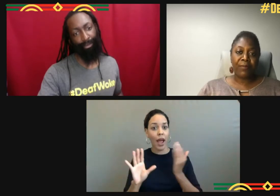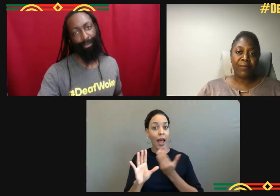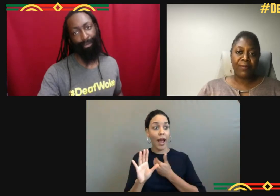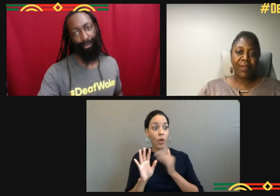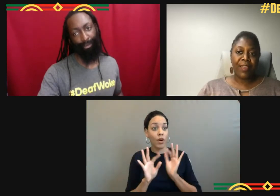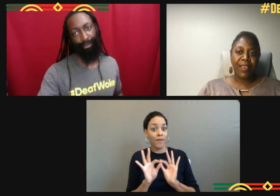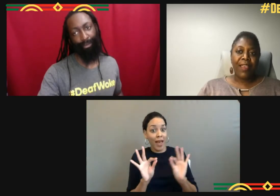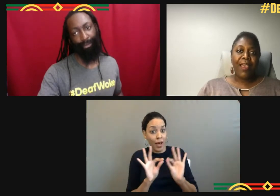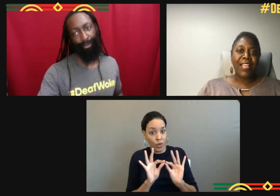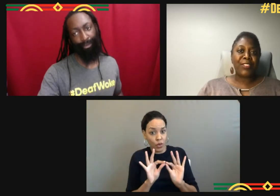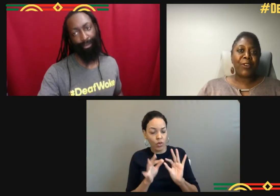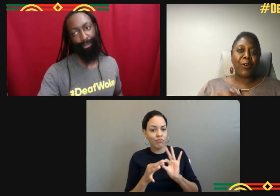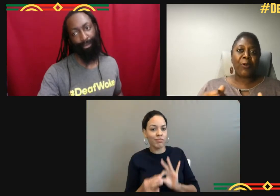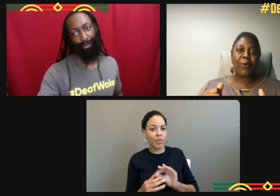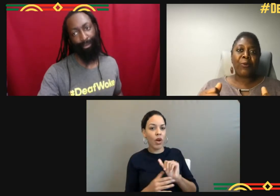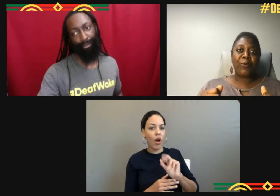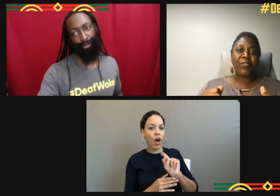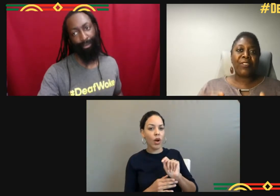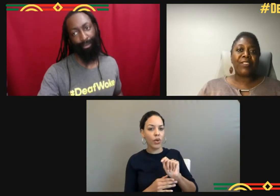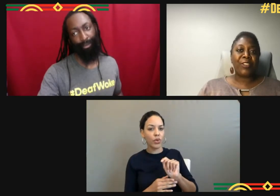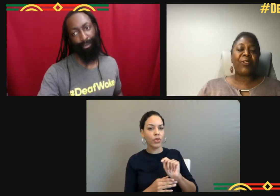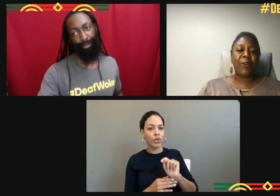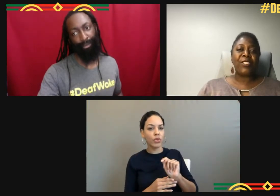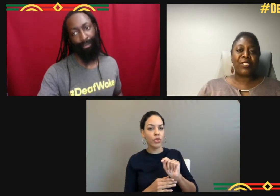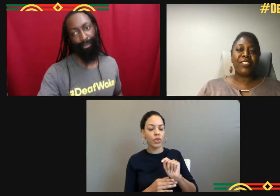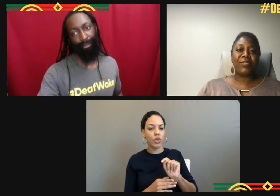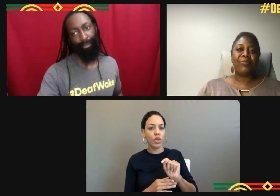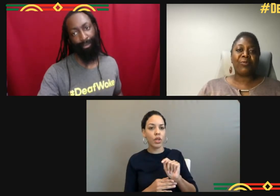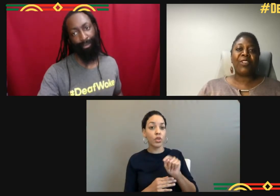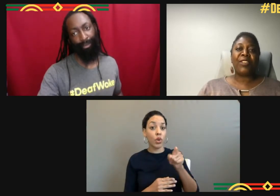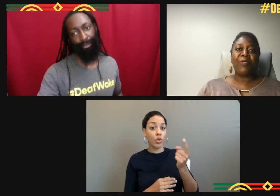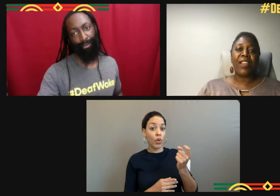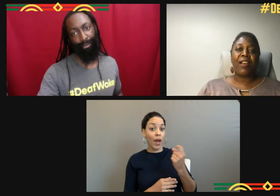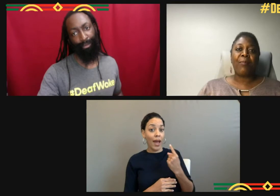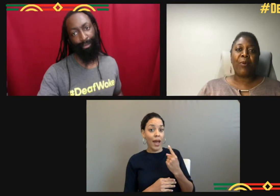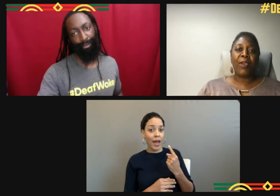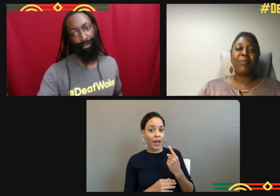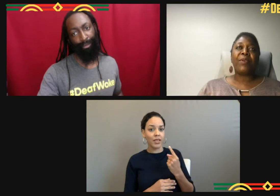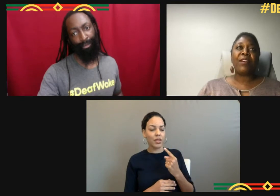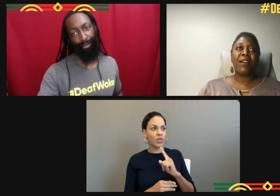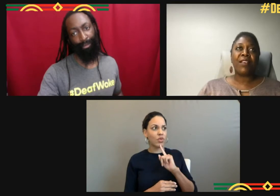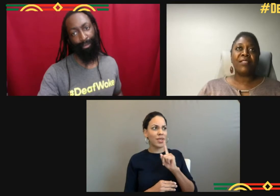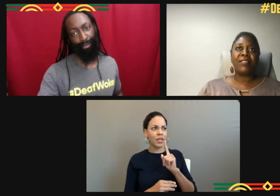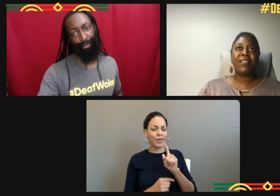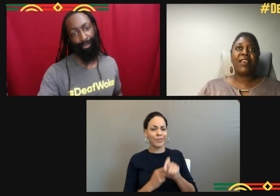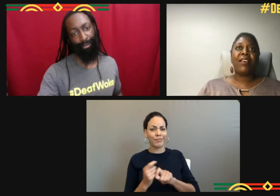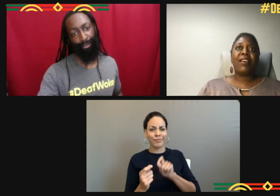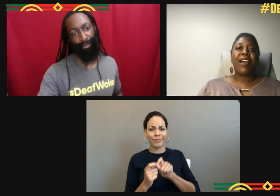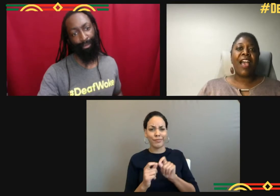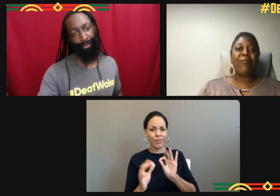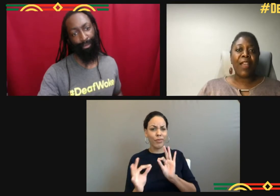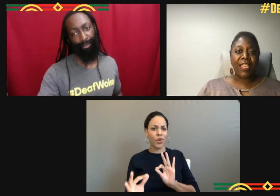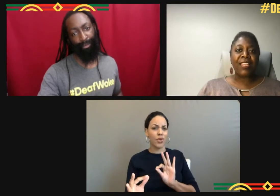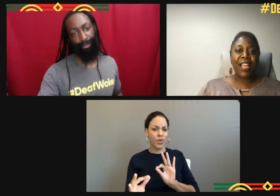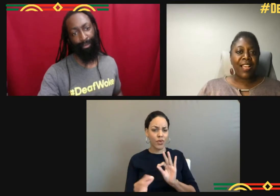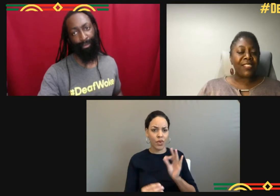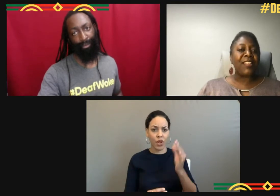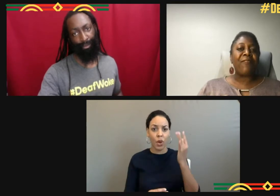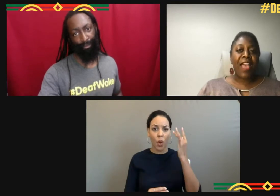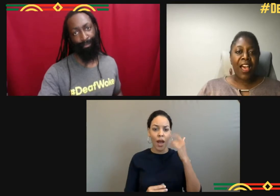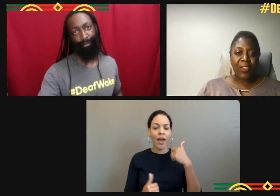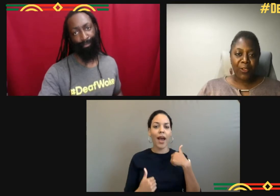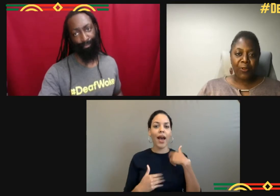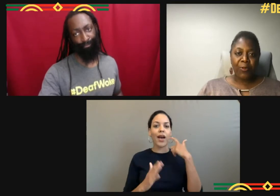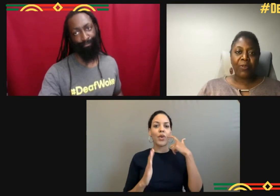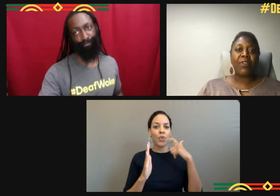form. And so your question is really right on point, because I recognize